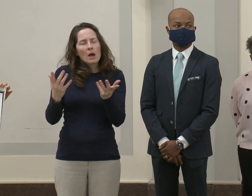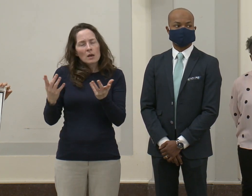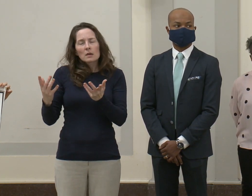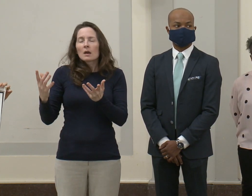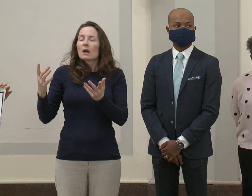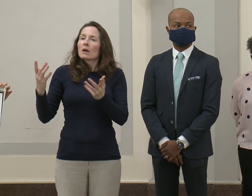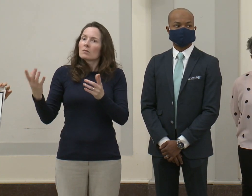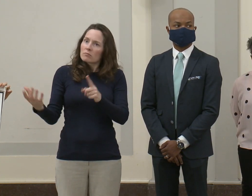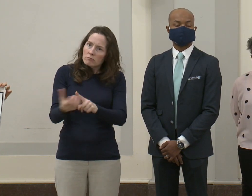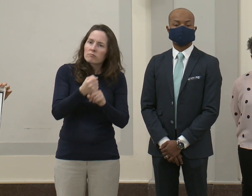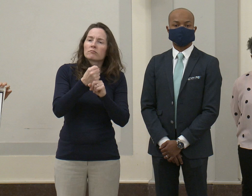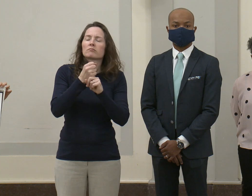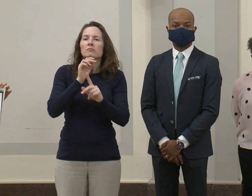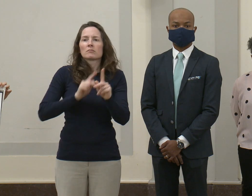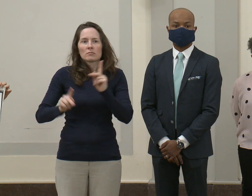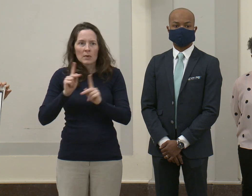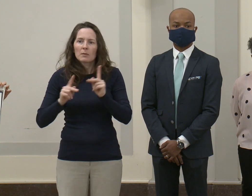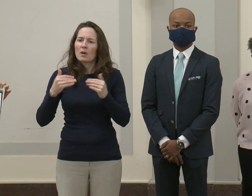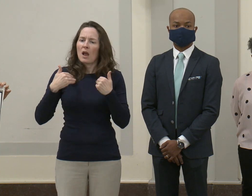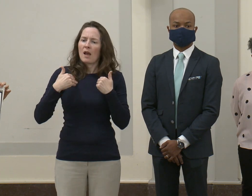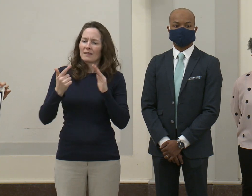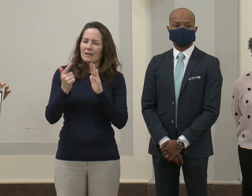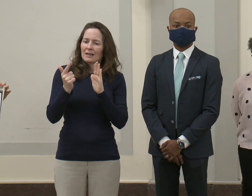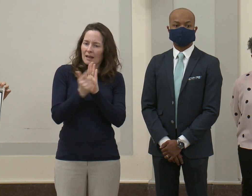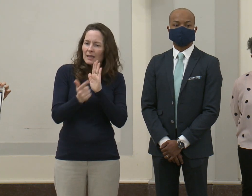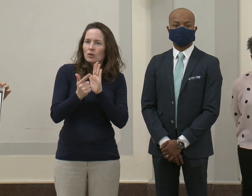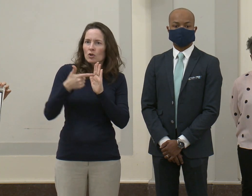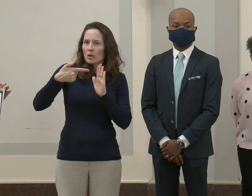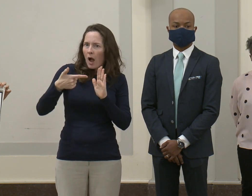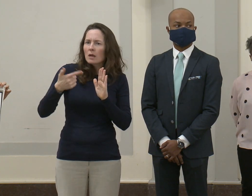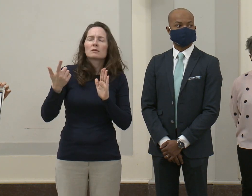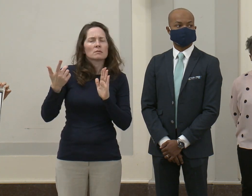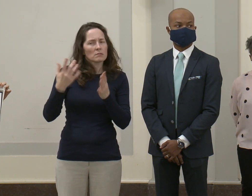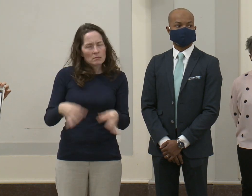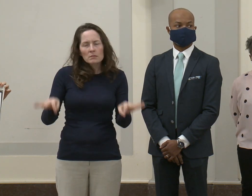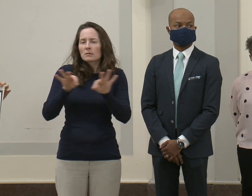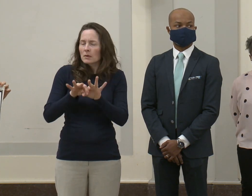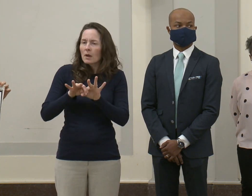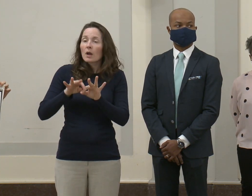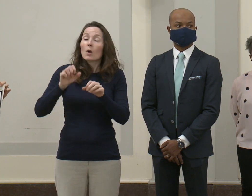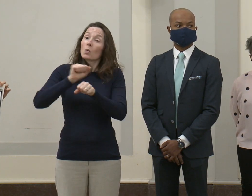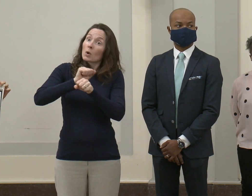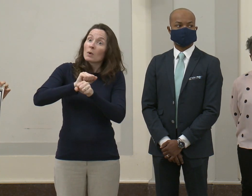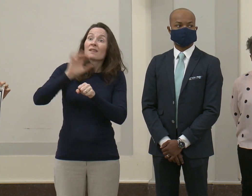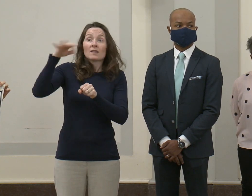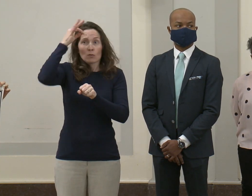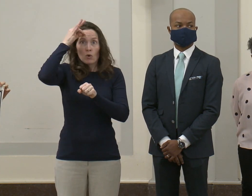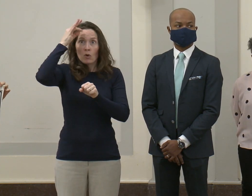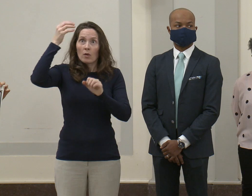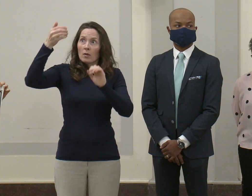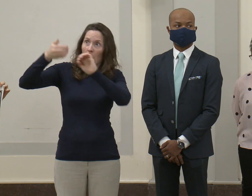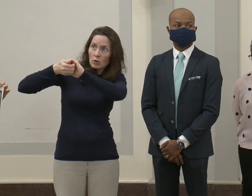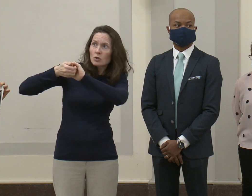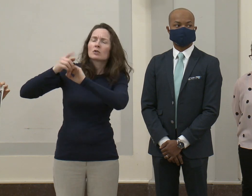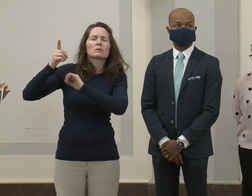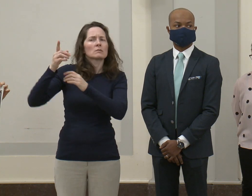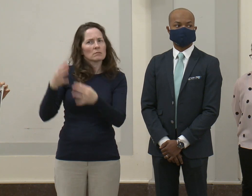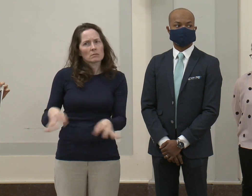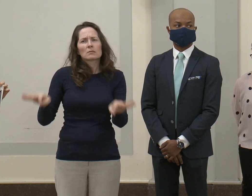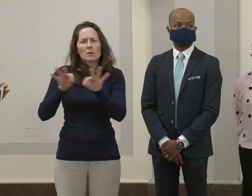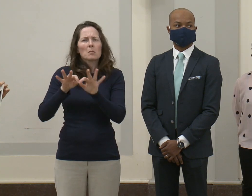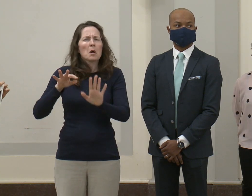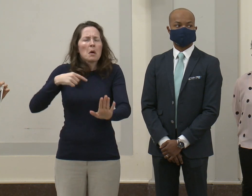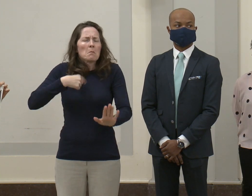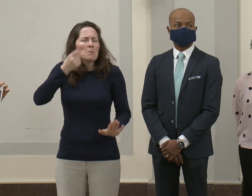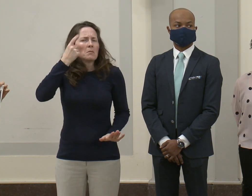improvement. Repairing the relationships, the broken relationship with our federal partners is a big improvement. But yes, we have a lot more